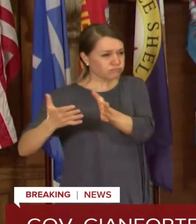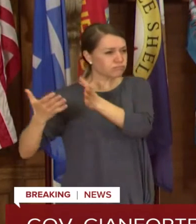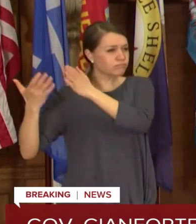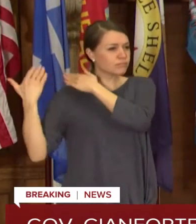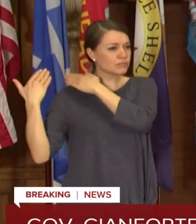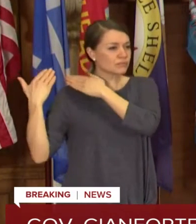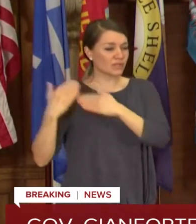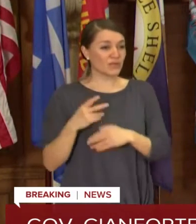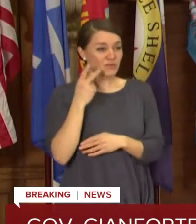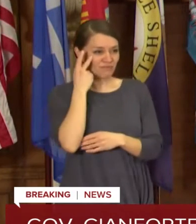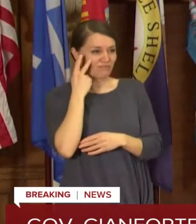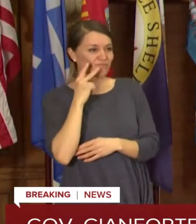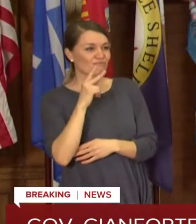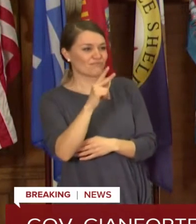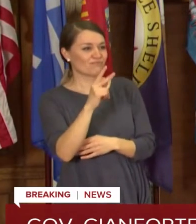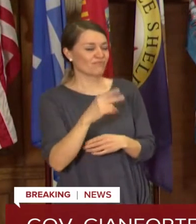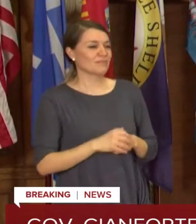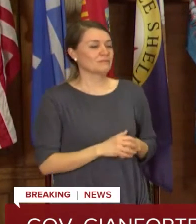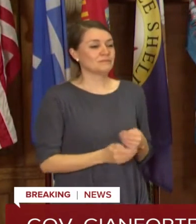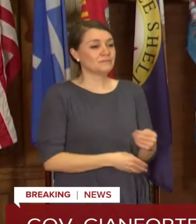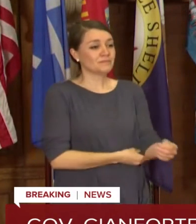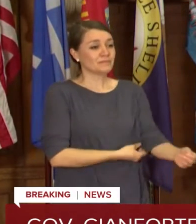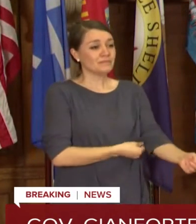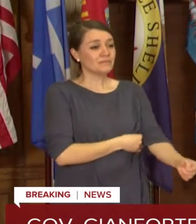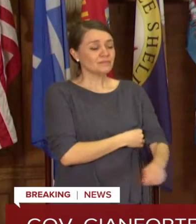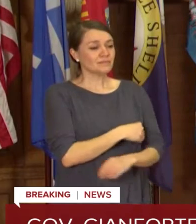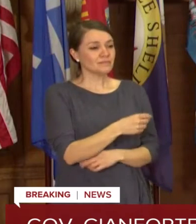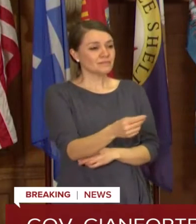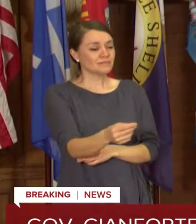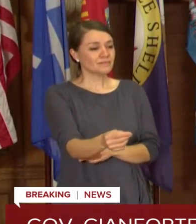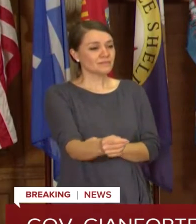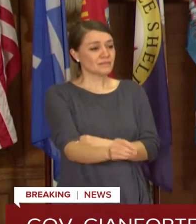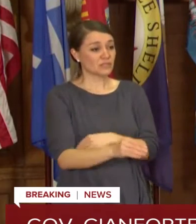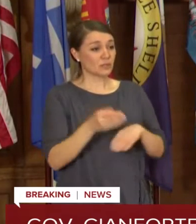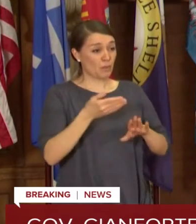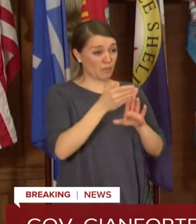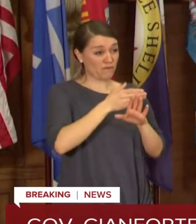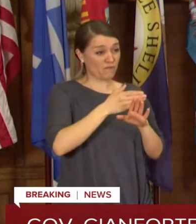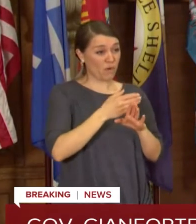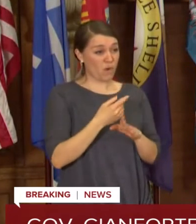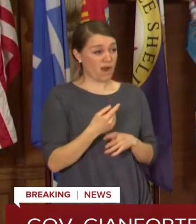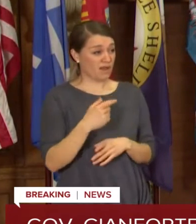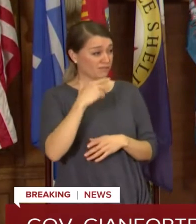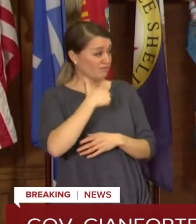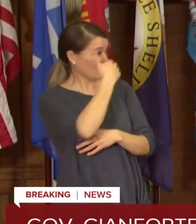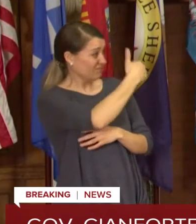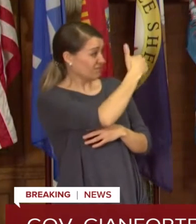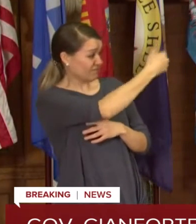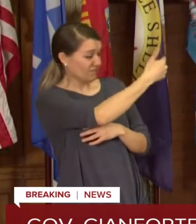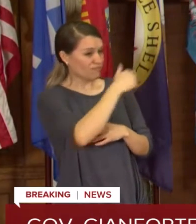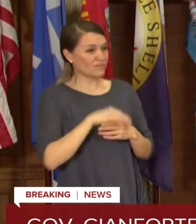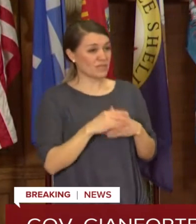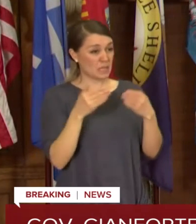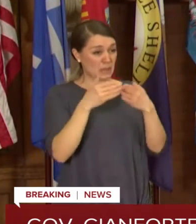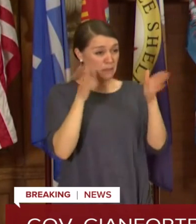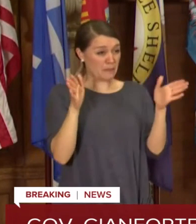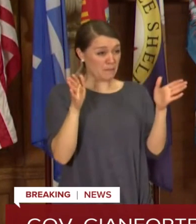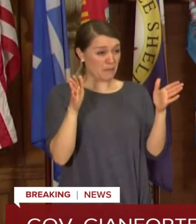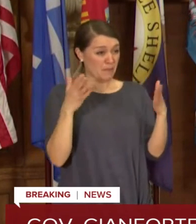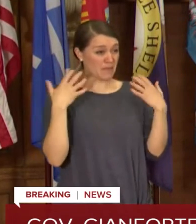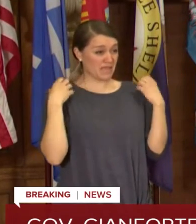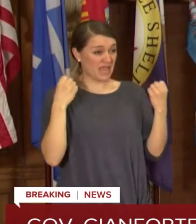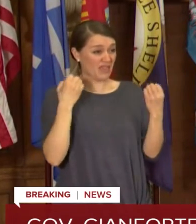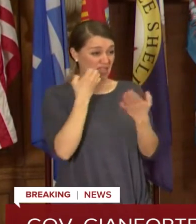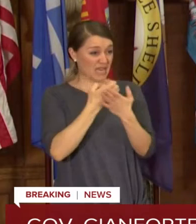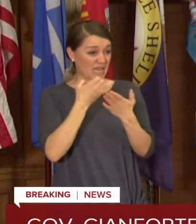to. Before I turn it over to General Quinn and Todd O'Hare to speak about the public health and economic impacts